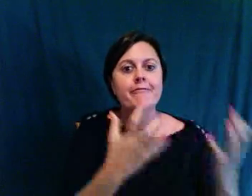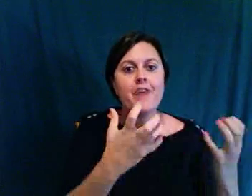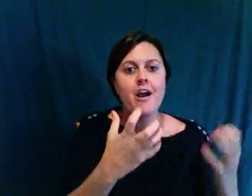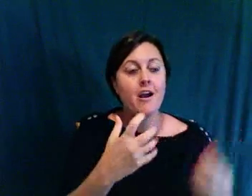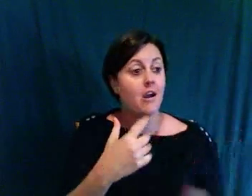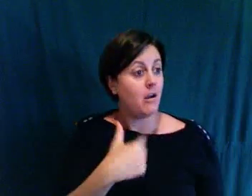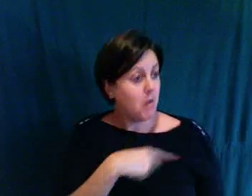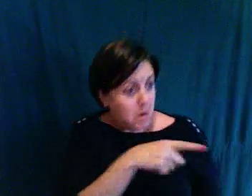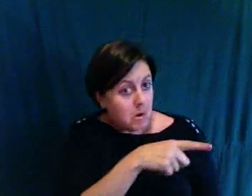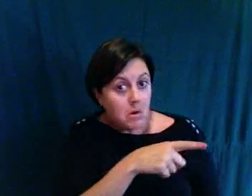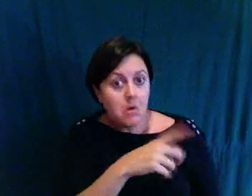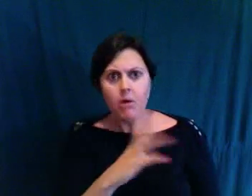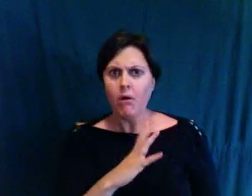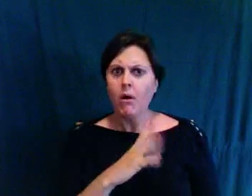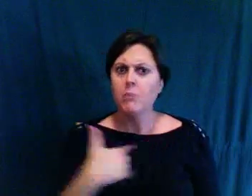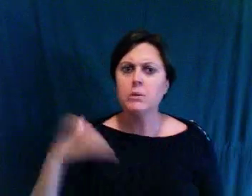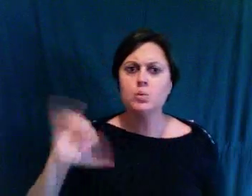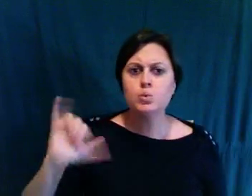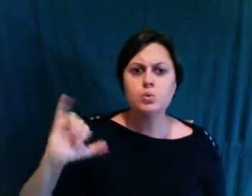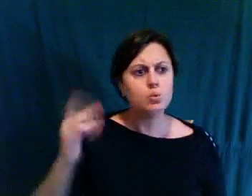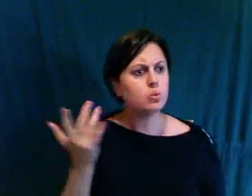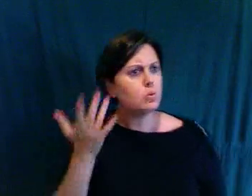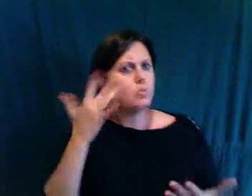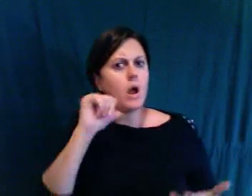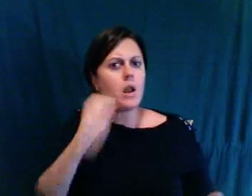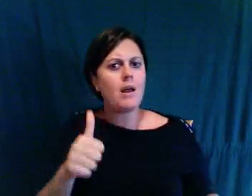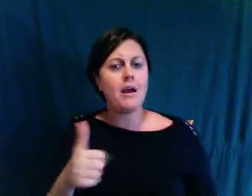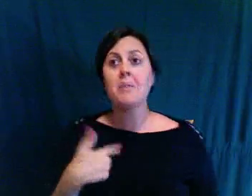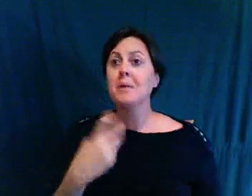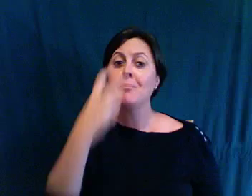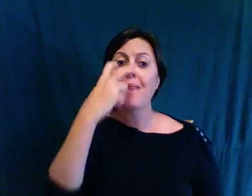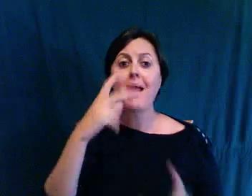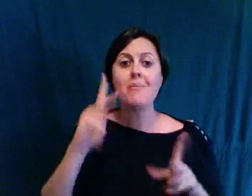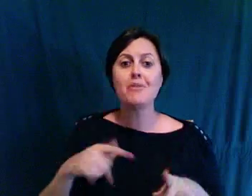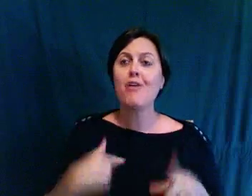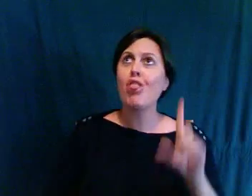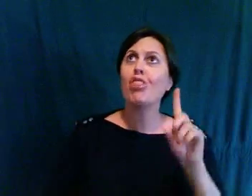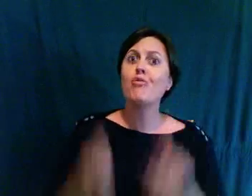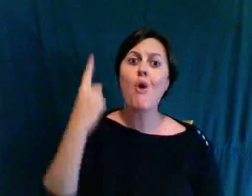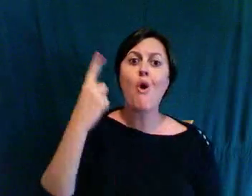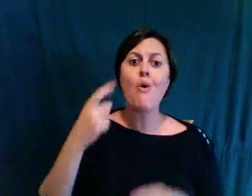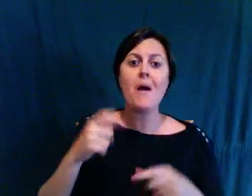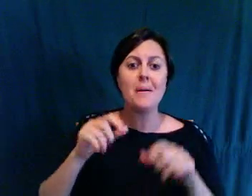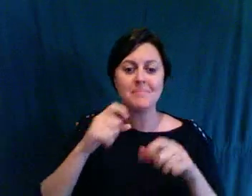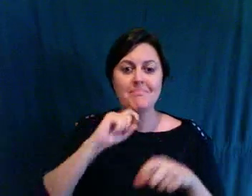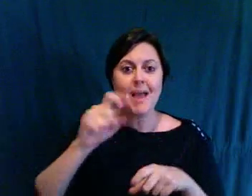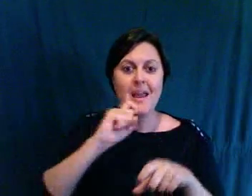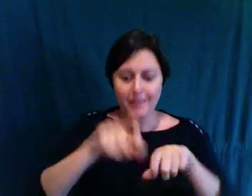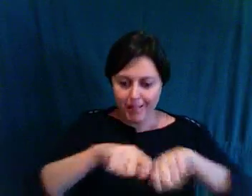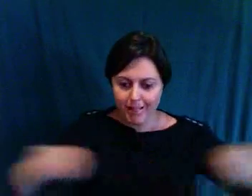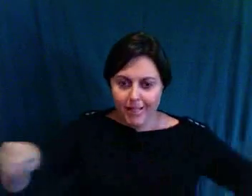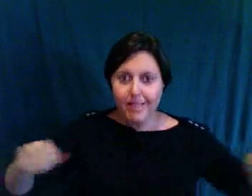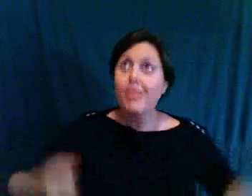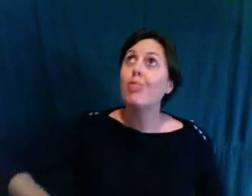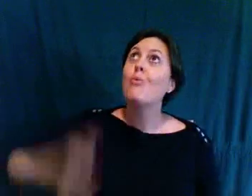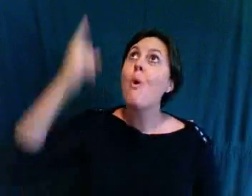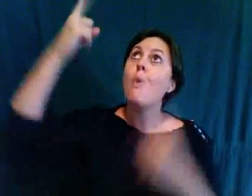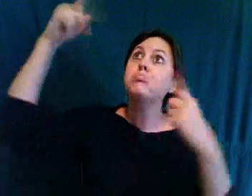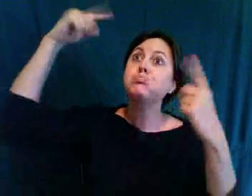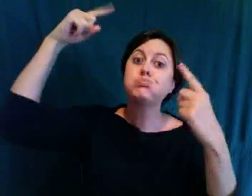why couldn't I do that? I mean, why can't a blind person throw spinning metal projectiles in the air, spin around a few times, and catch it? I